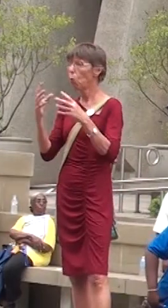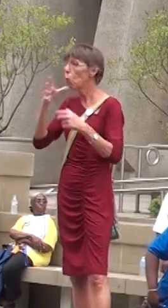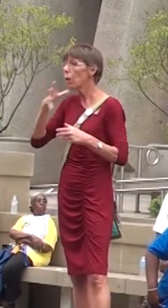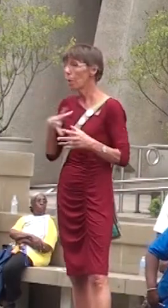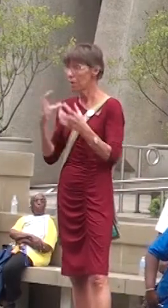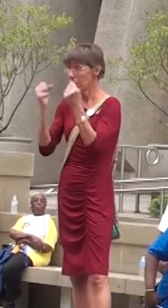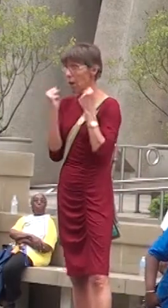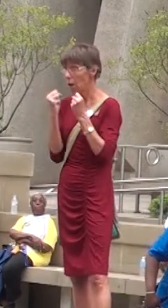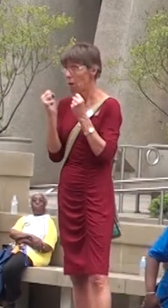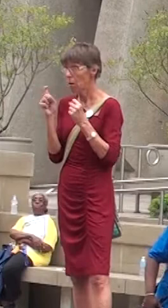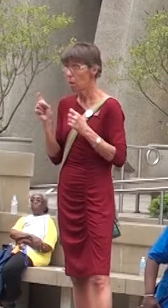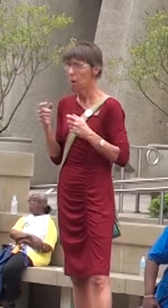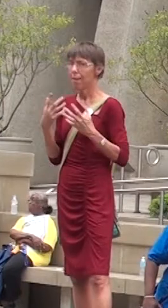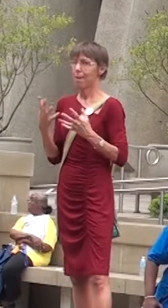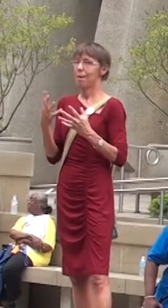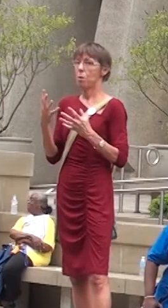wrong.